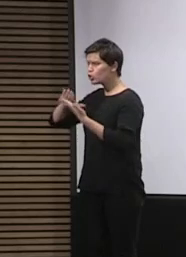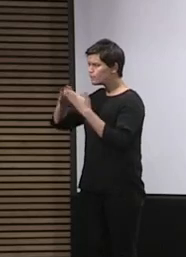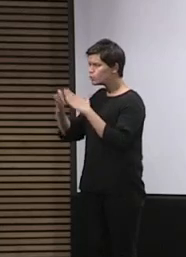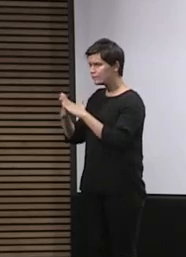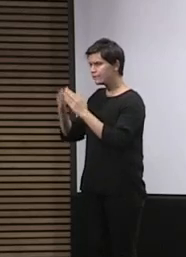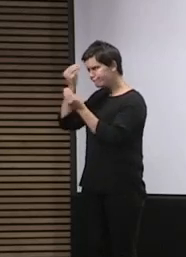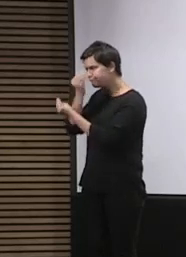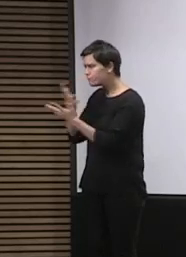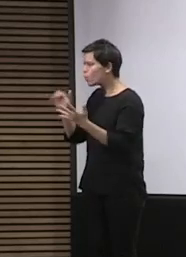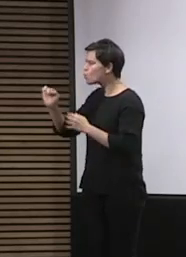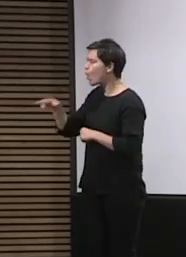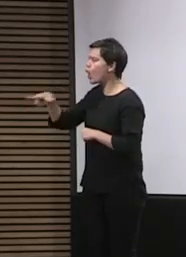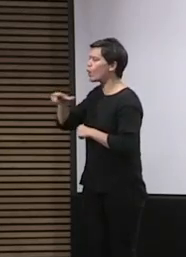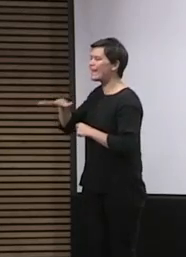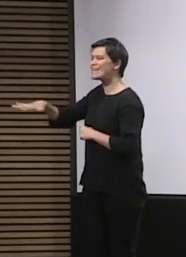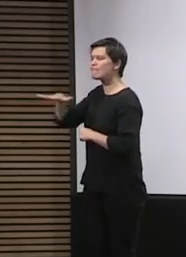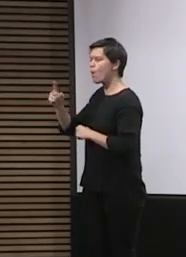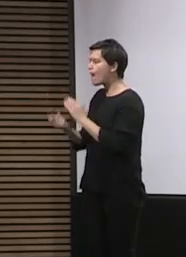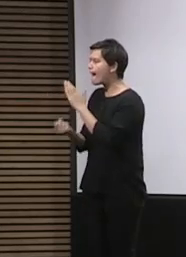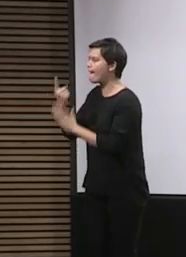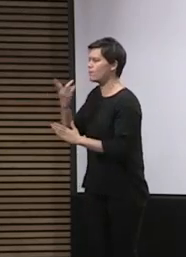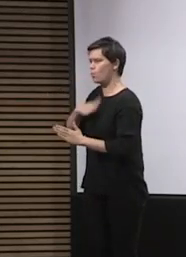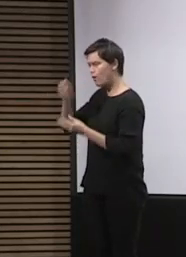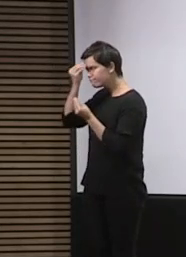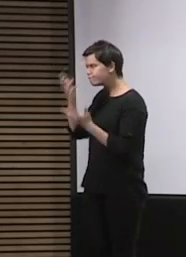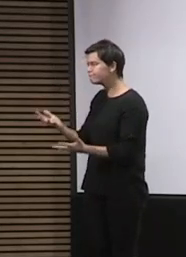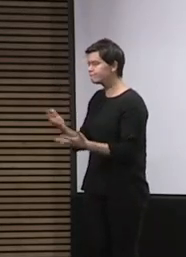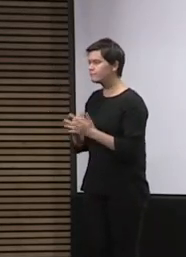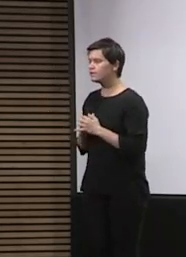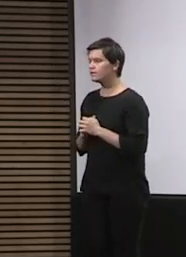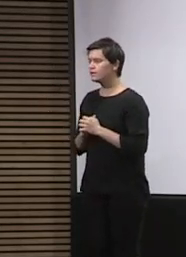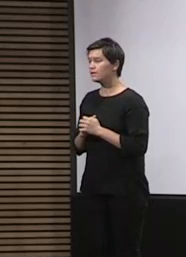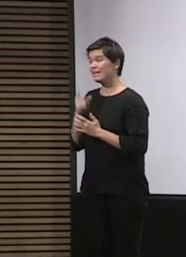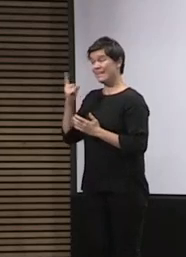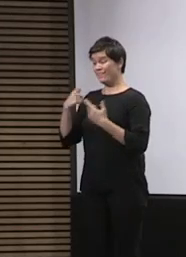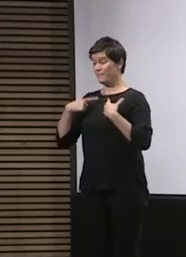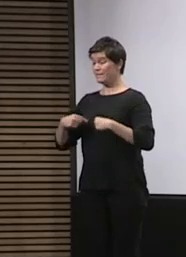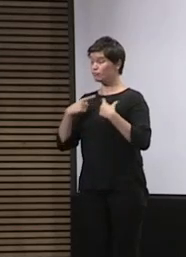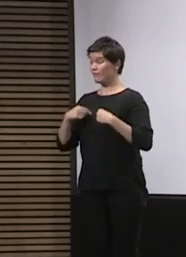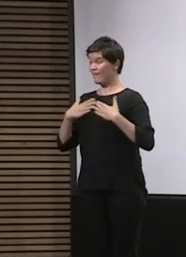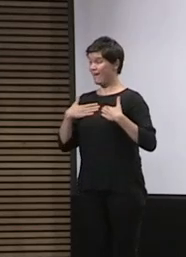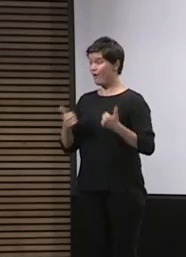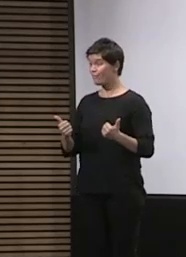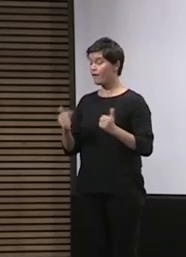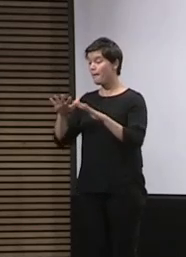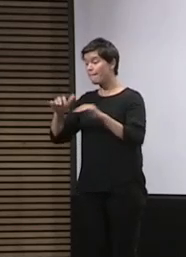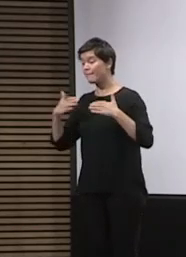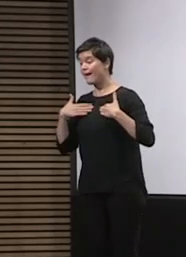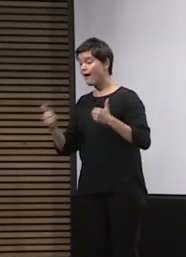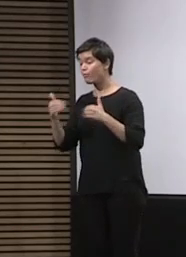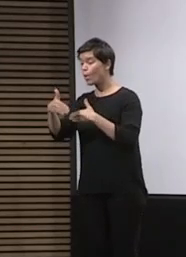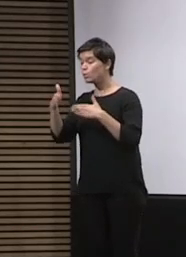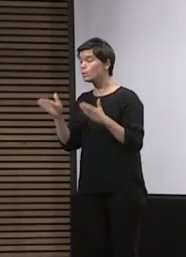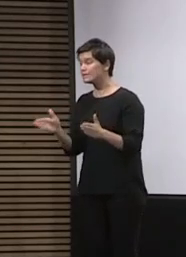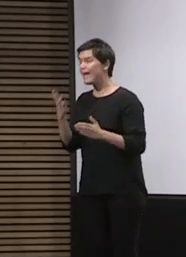was happening in their local community. There's a lot more information that we at the Ministry and at the local public health unit